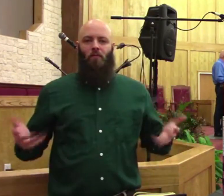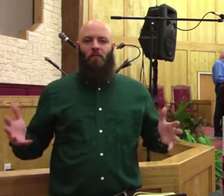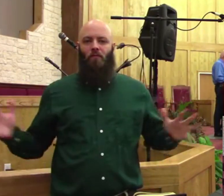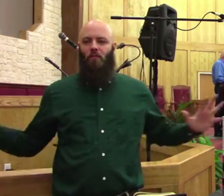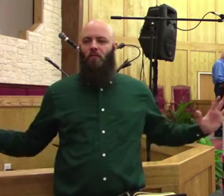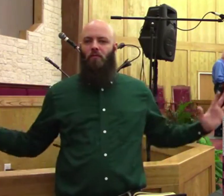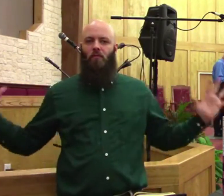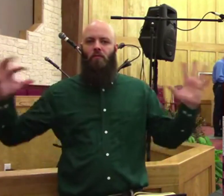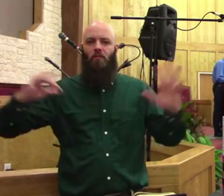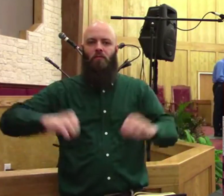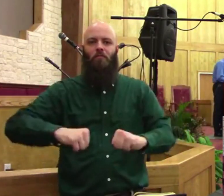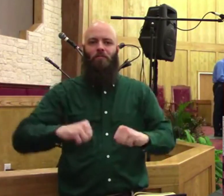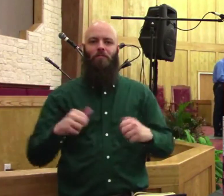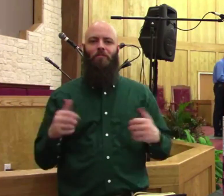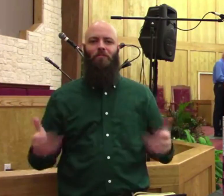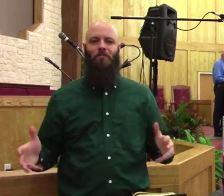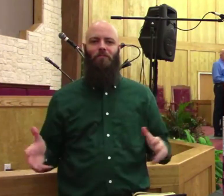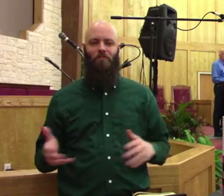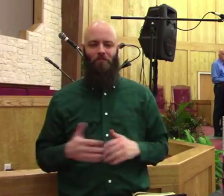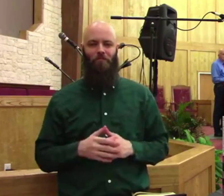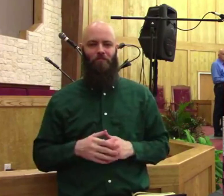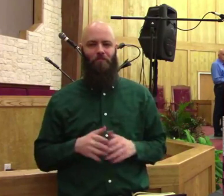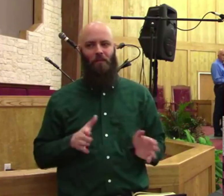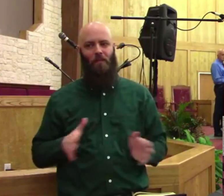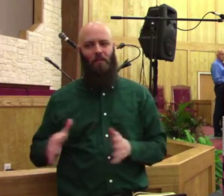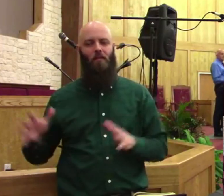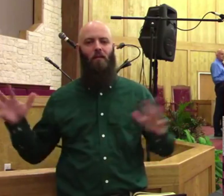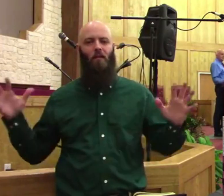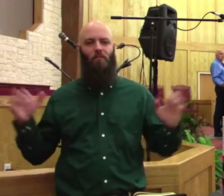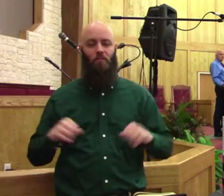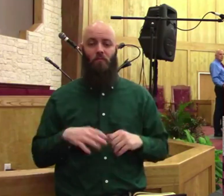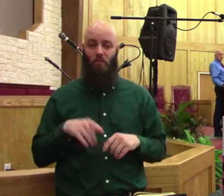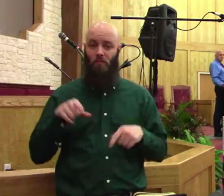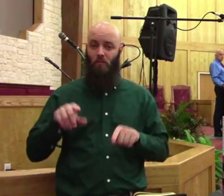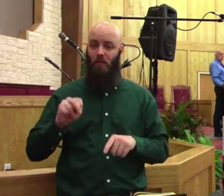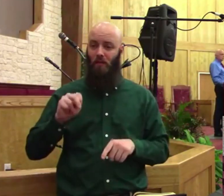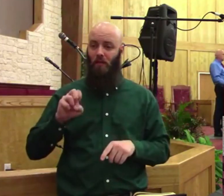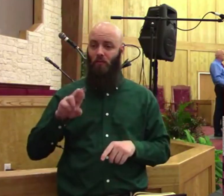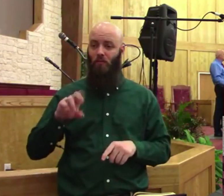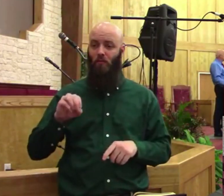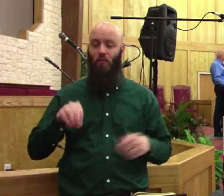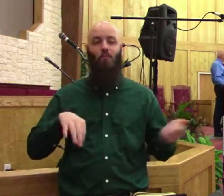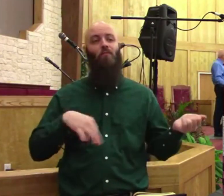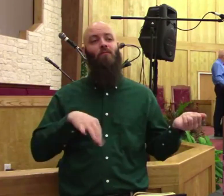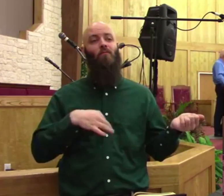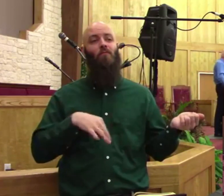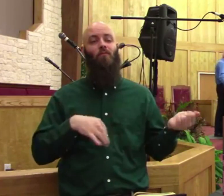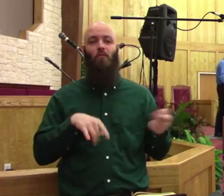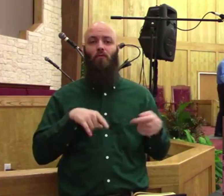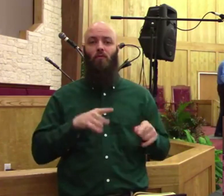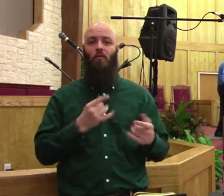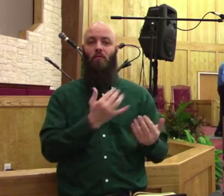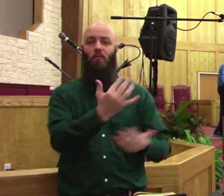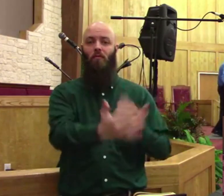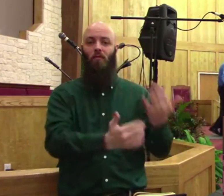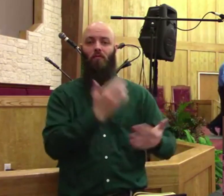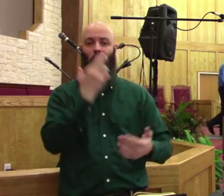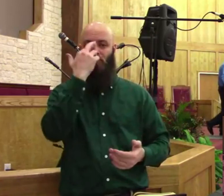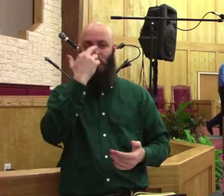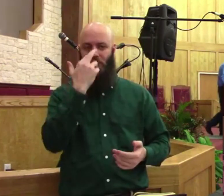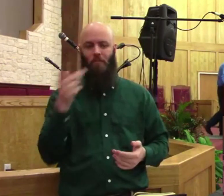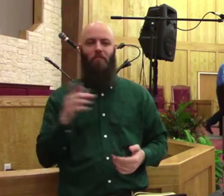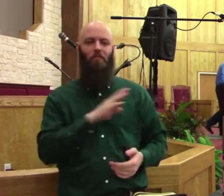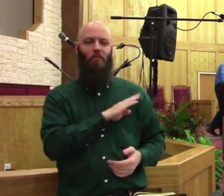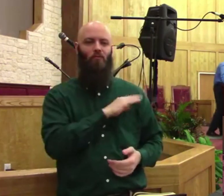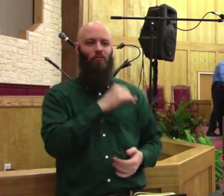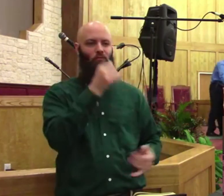plotted, and then it was carried out. While Nero fiddled while Rome burned, Belshazzar drank